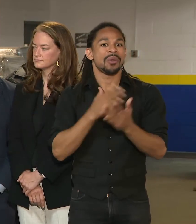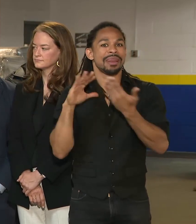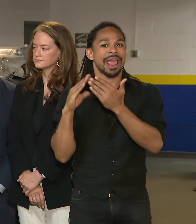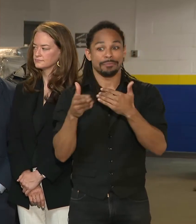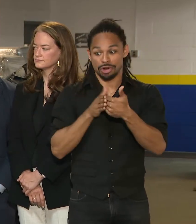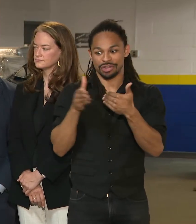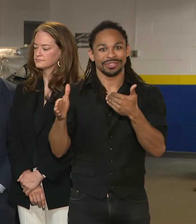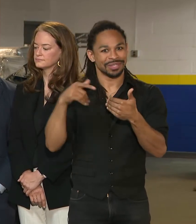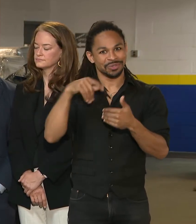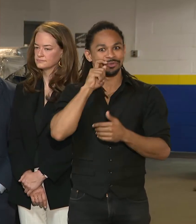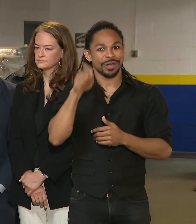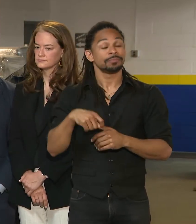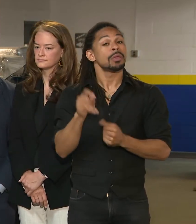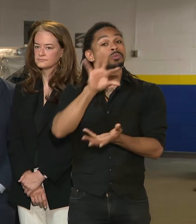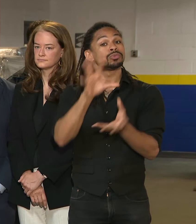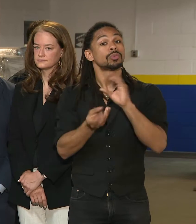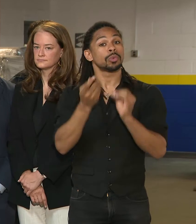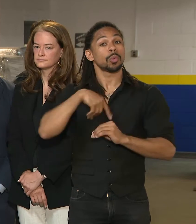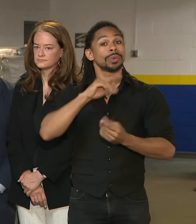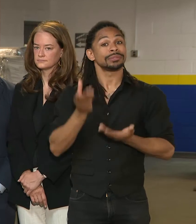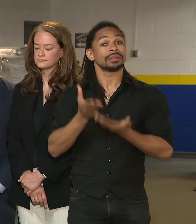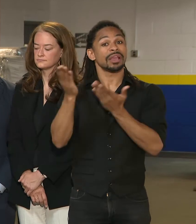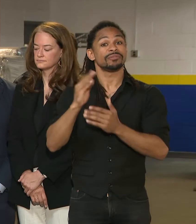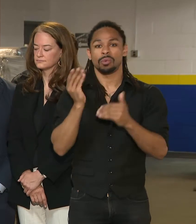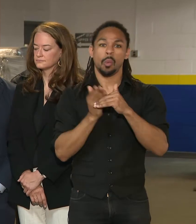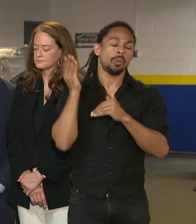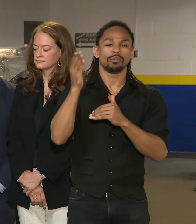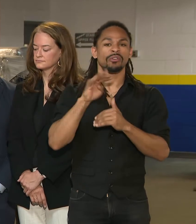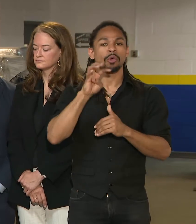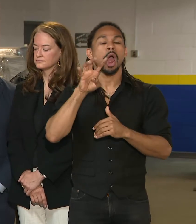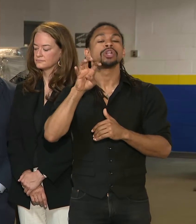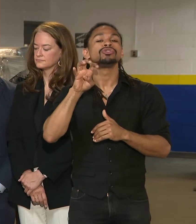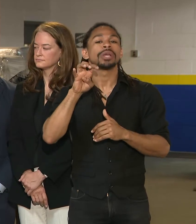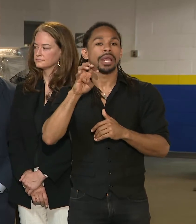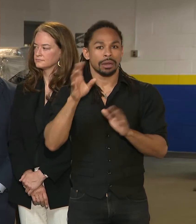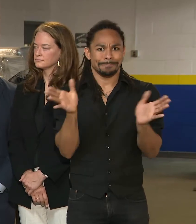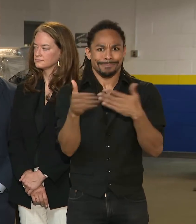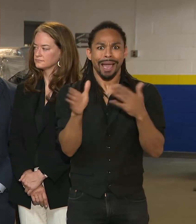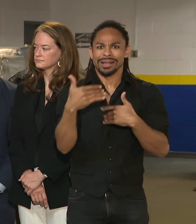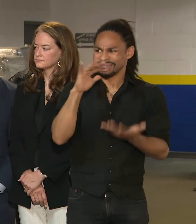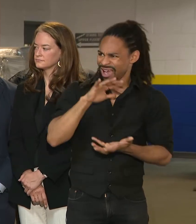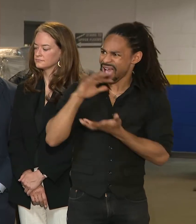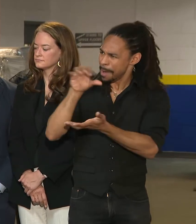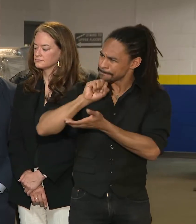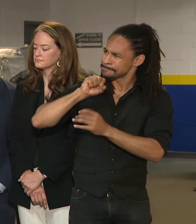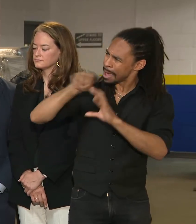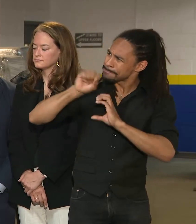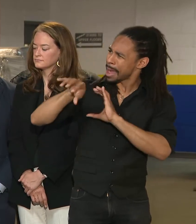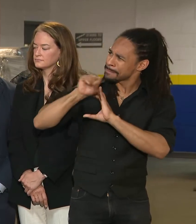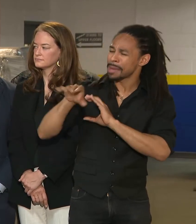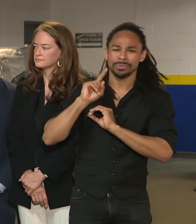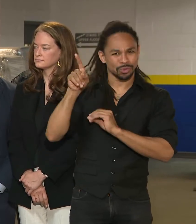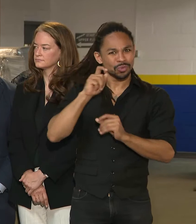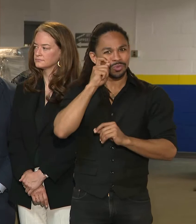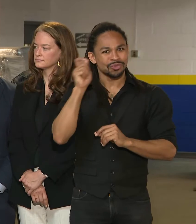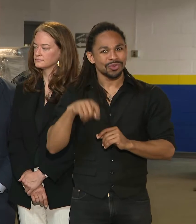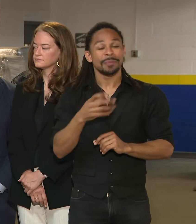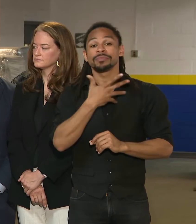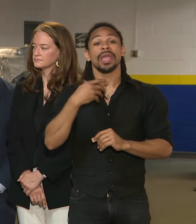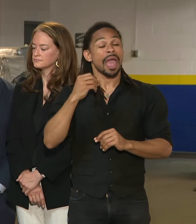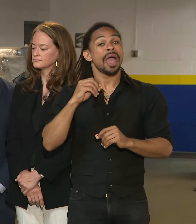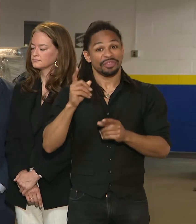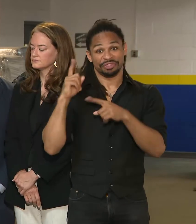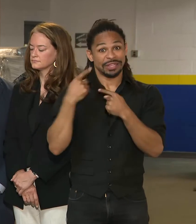we delivered over 400 pallets. In the coming weeks, we will be delivering enough to fill an